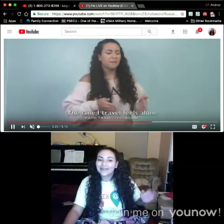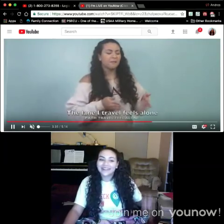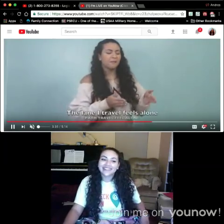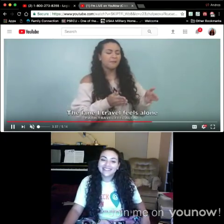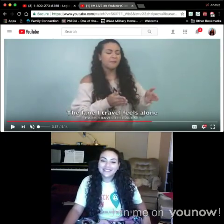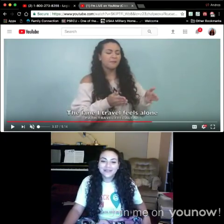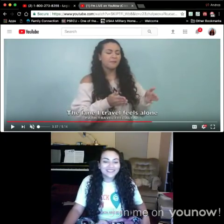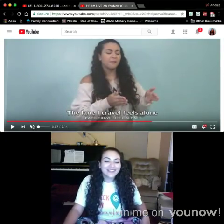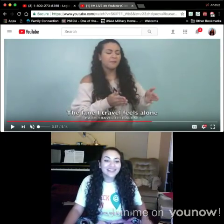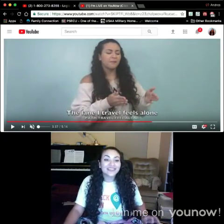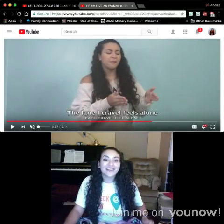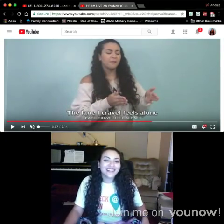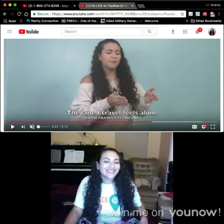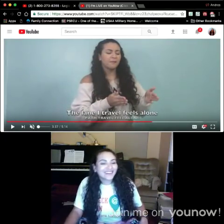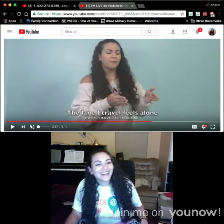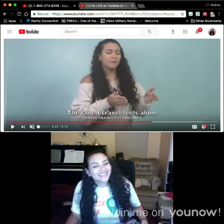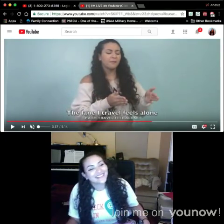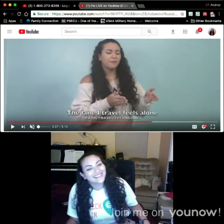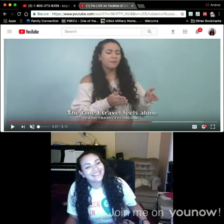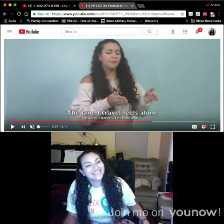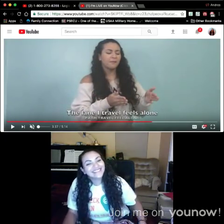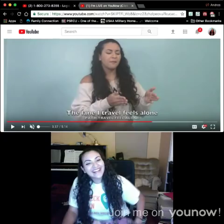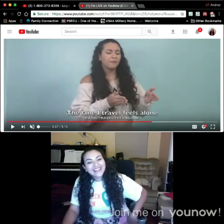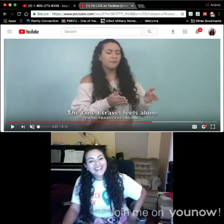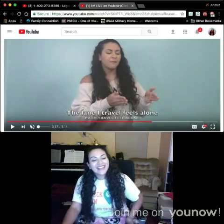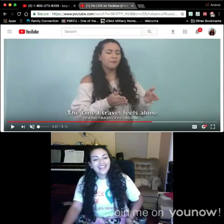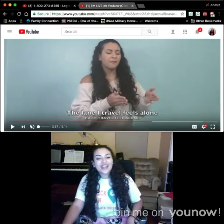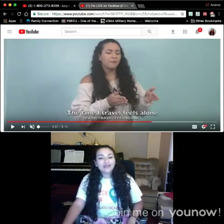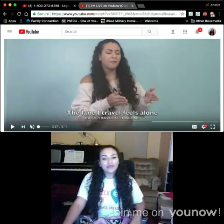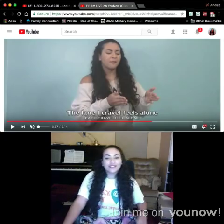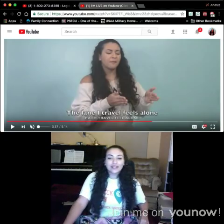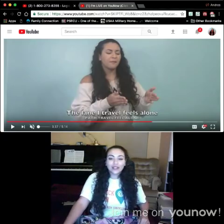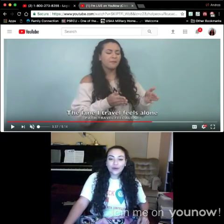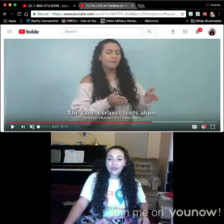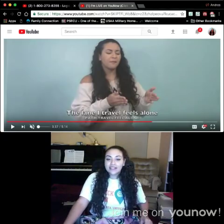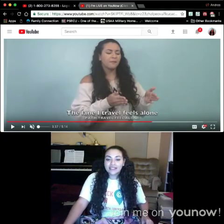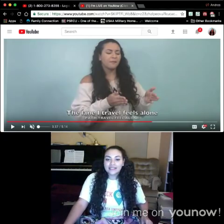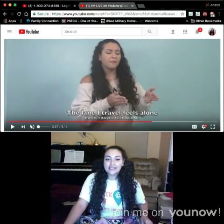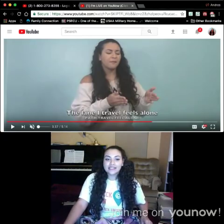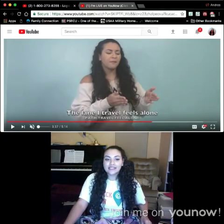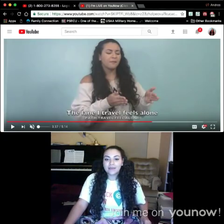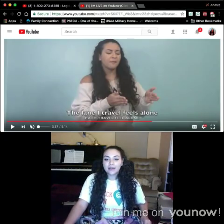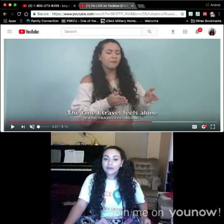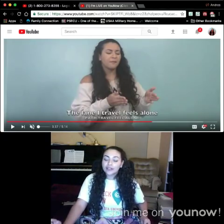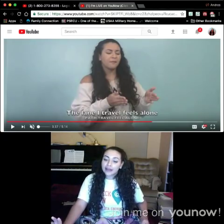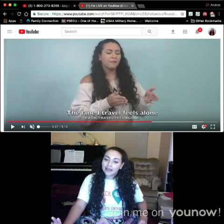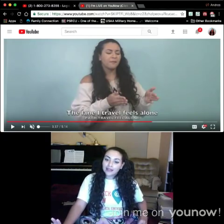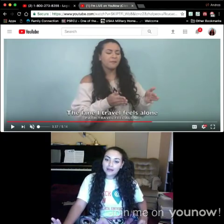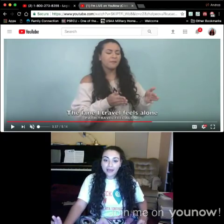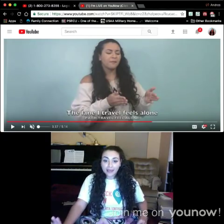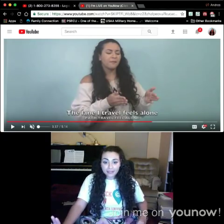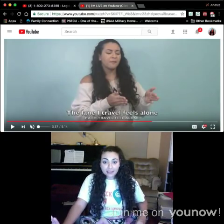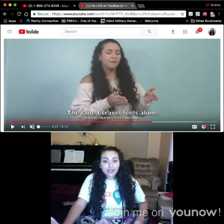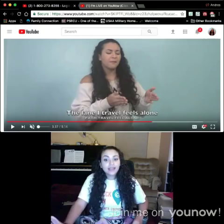don't know what I did. It was 2 days ago and I don't know what I did. Okay. The lane I travel feels alone. Since this is a metaphor, not an idiom,